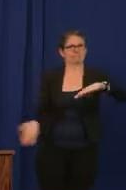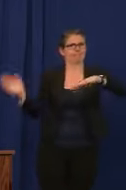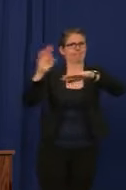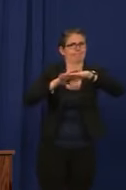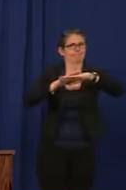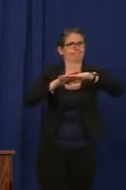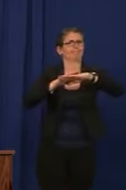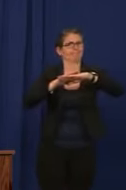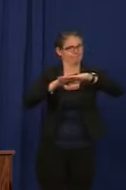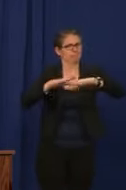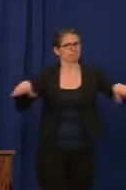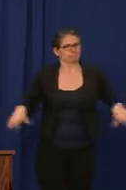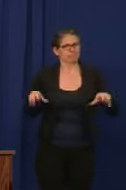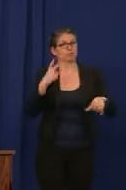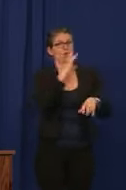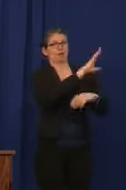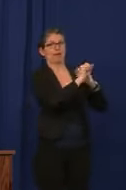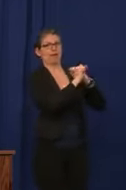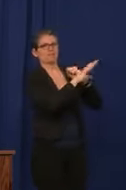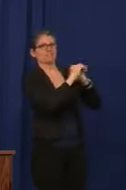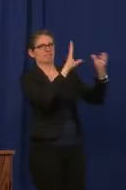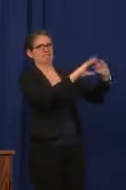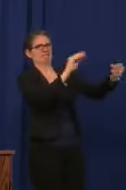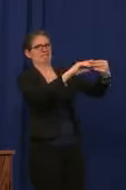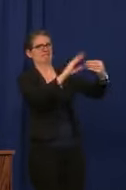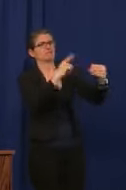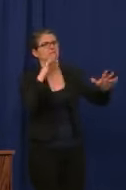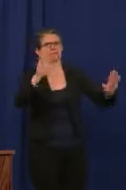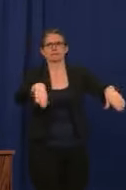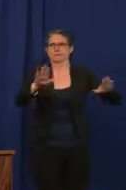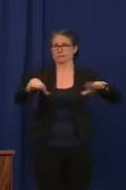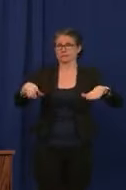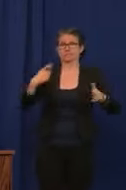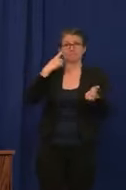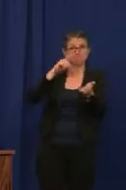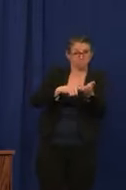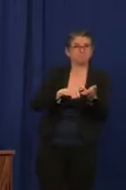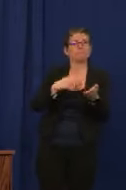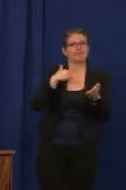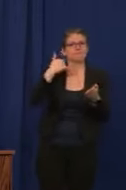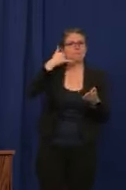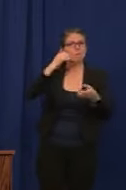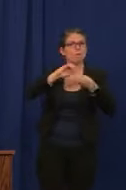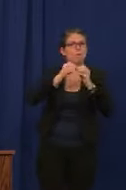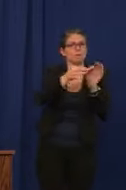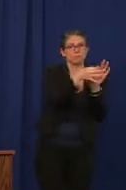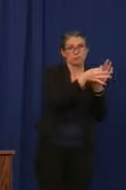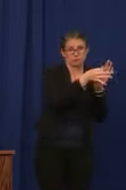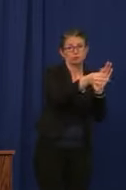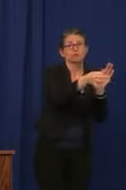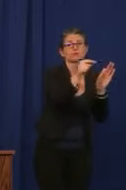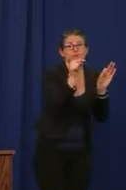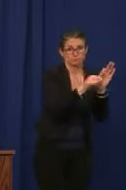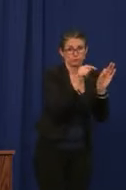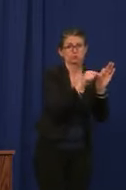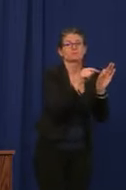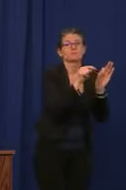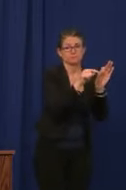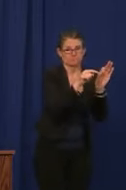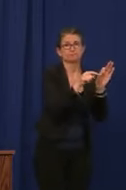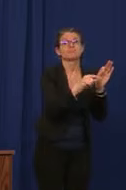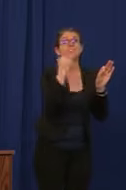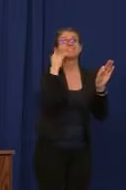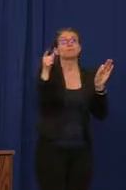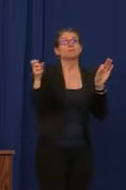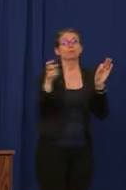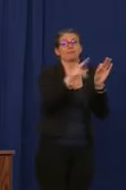and I hope you put it up on your station, is always there. There is help around the clock. The shelters are active